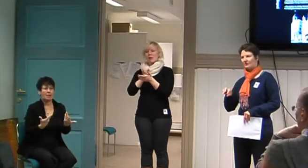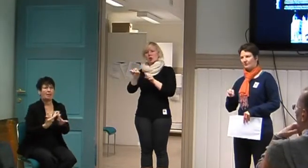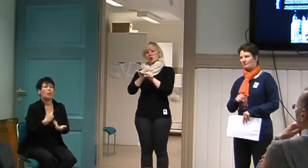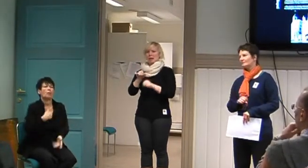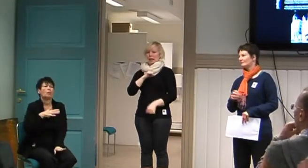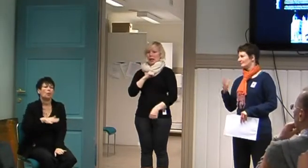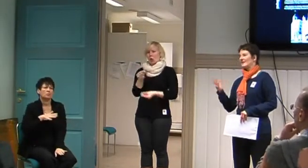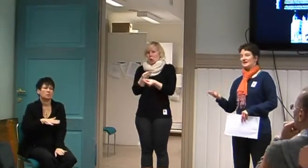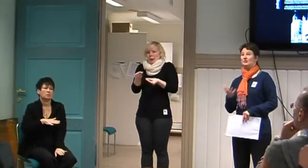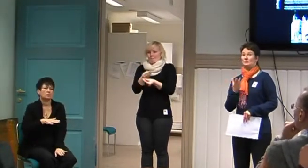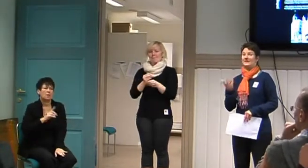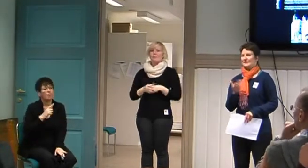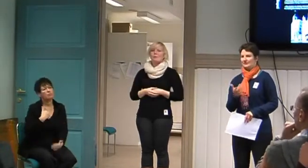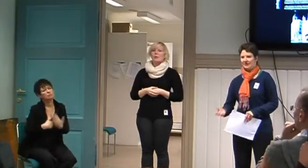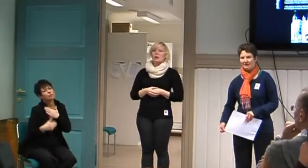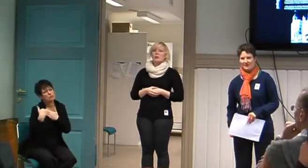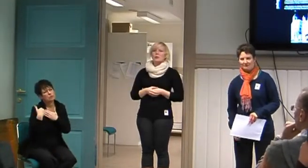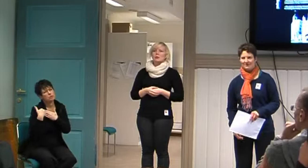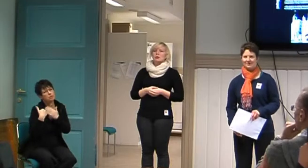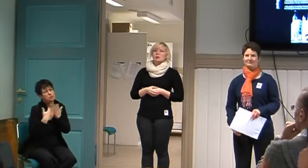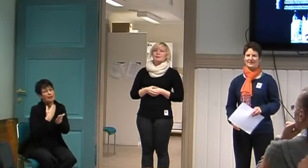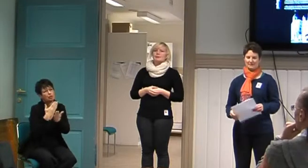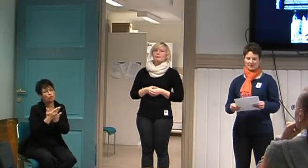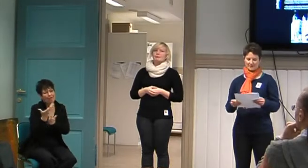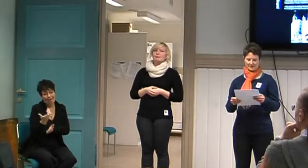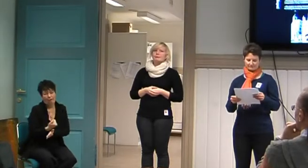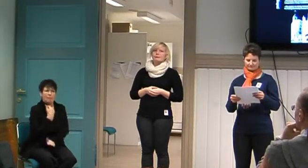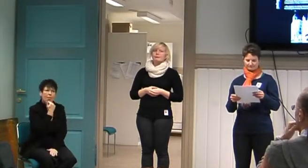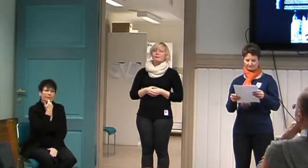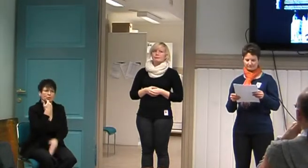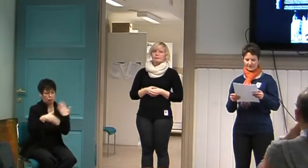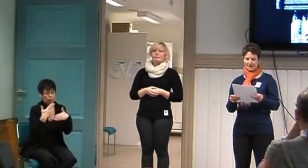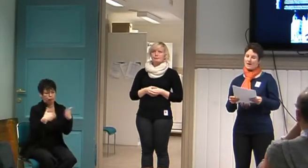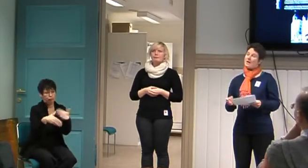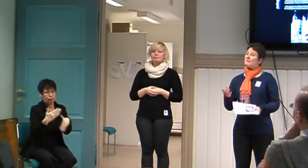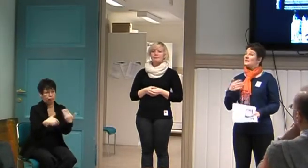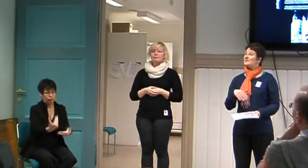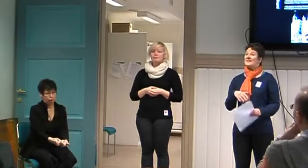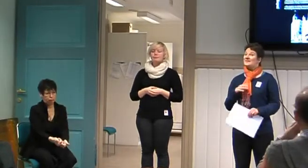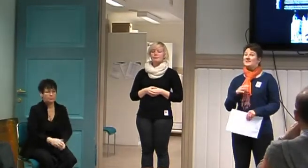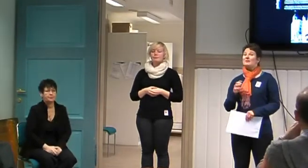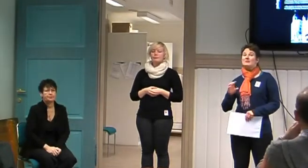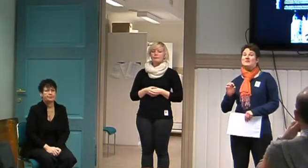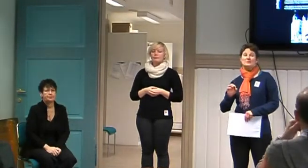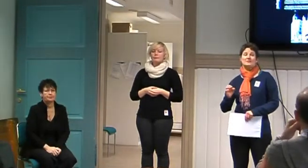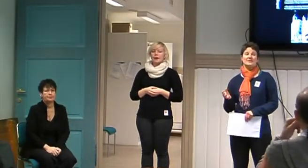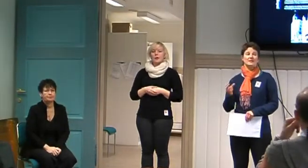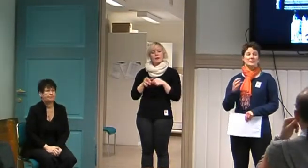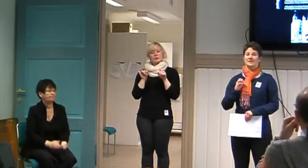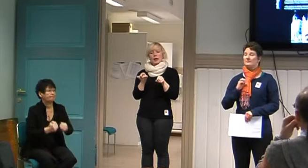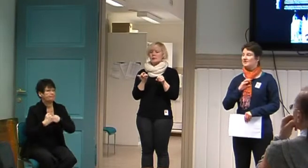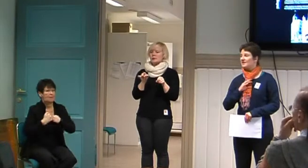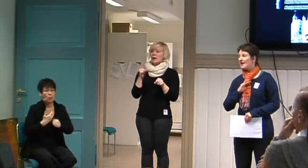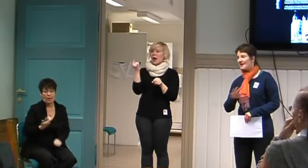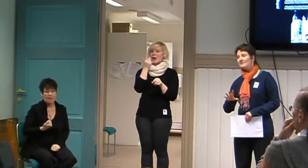responsible for making sure we get enough money to keep them going. Because that is our only source of income.